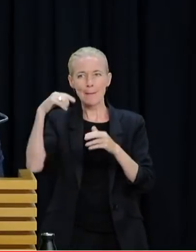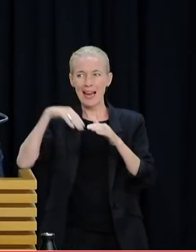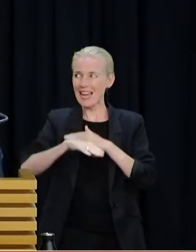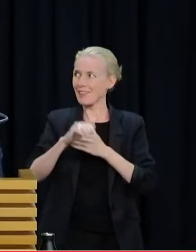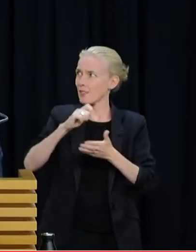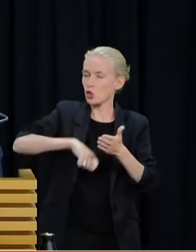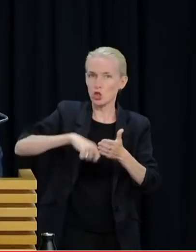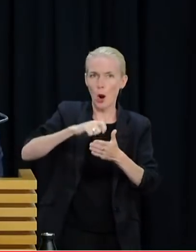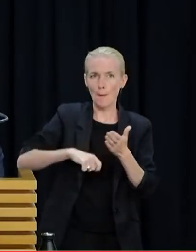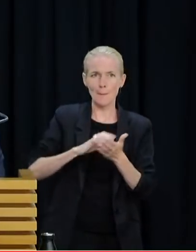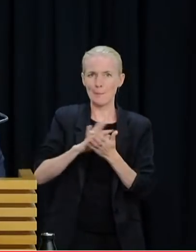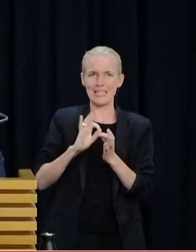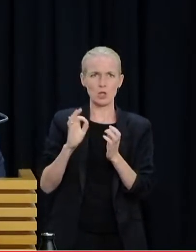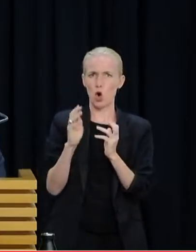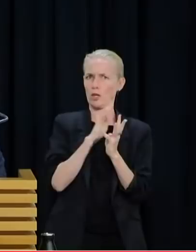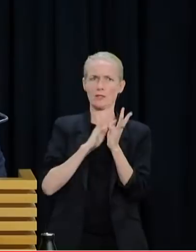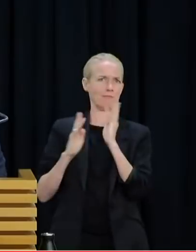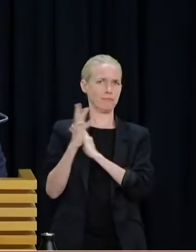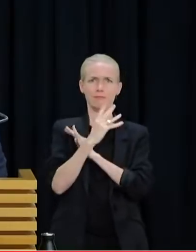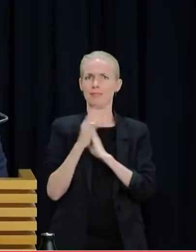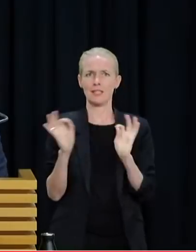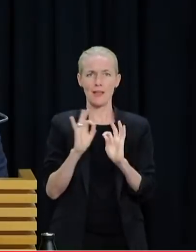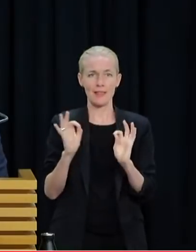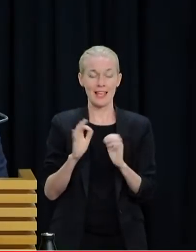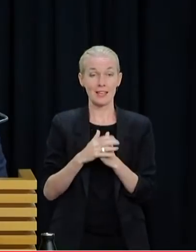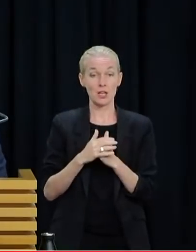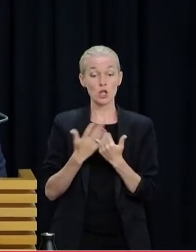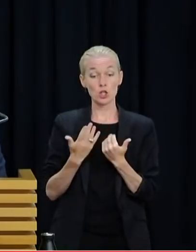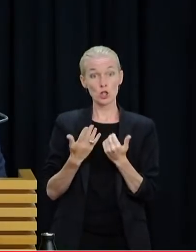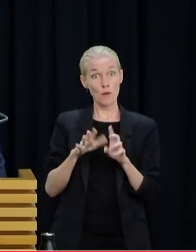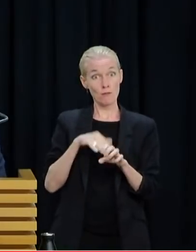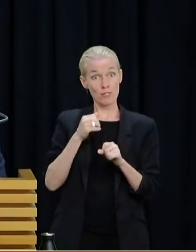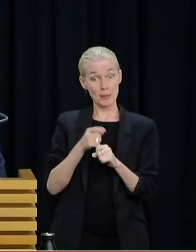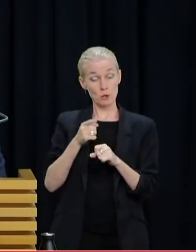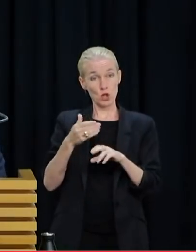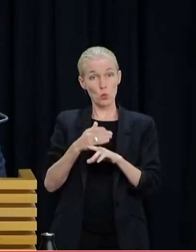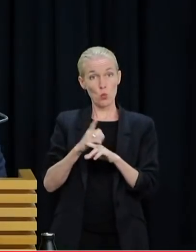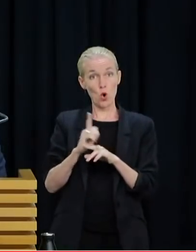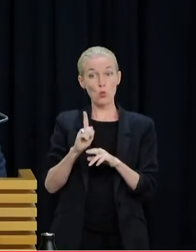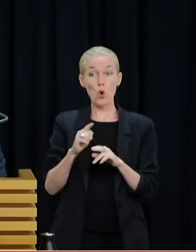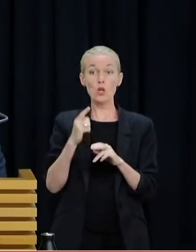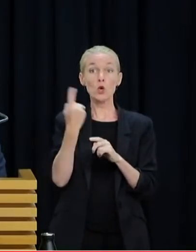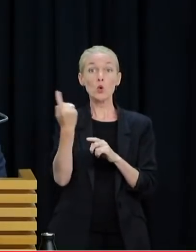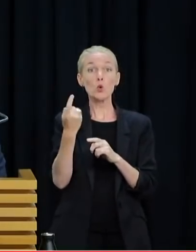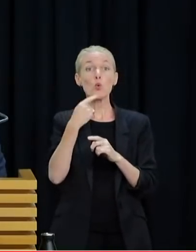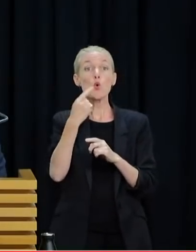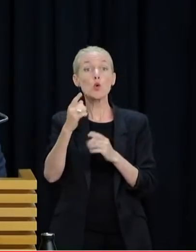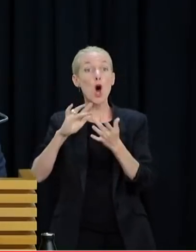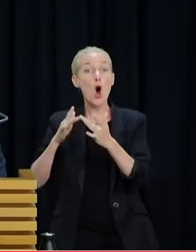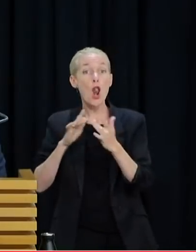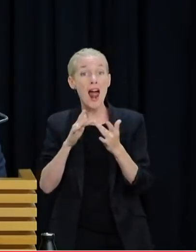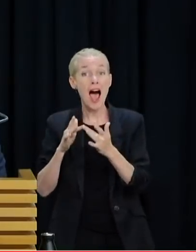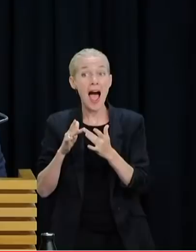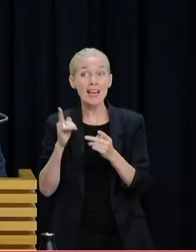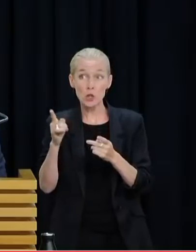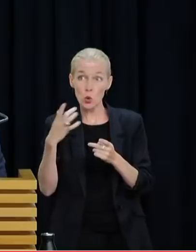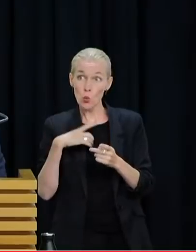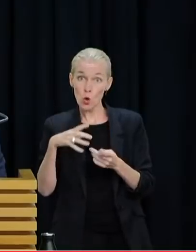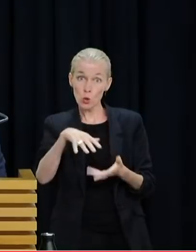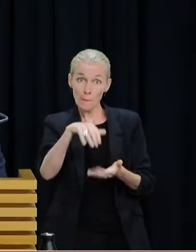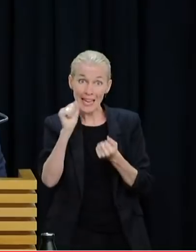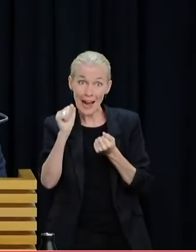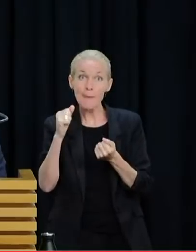was click and collect, providing click and collect products to people, and that involved a very short,